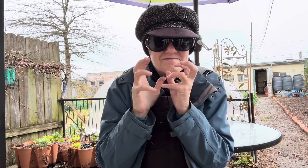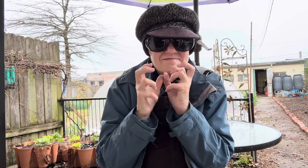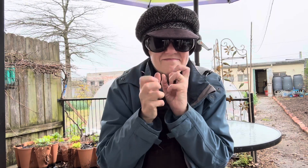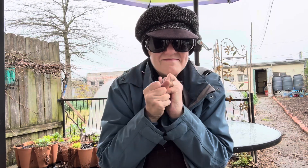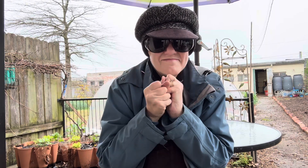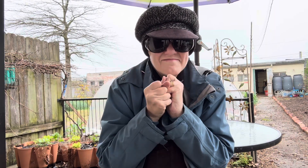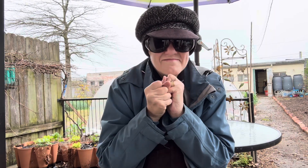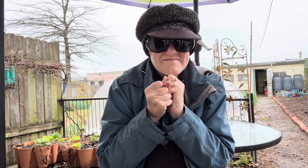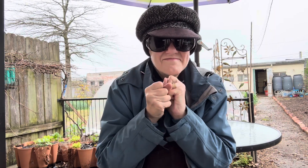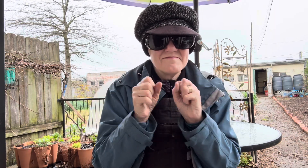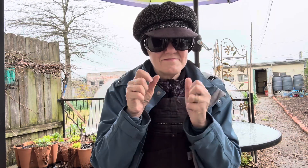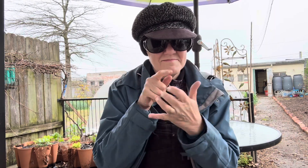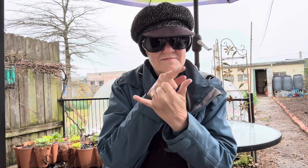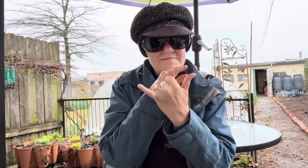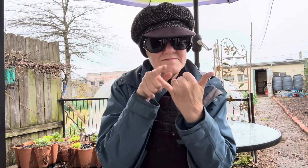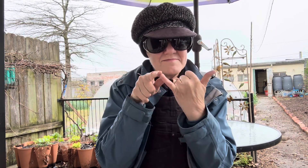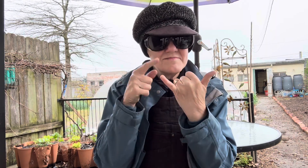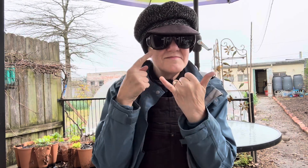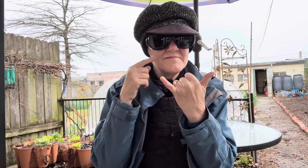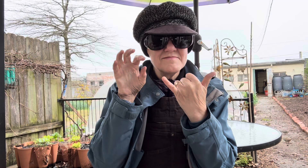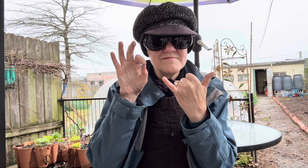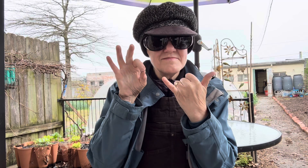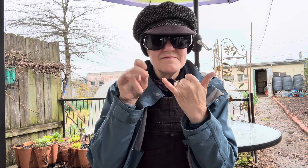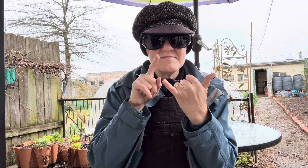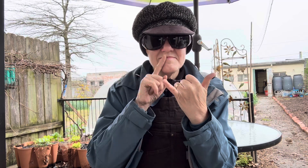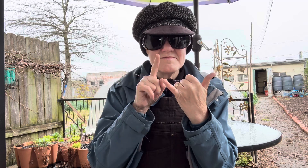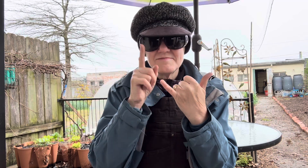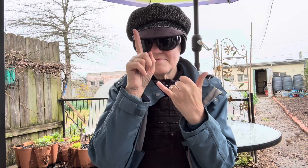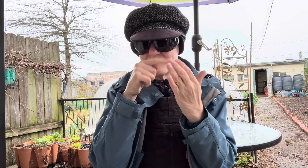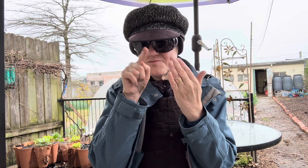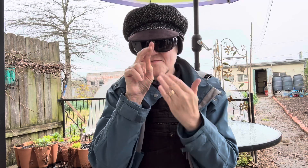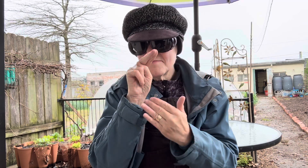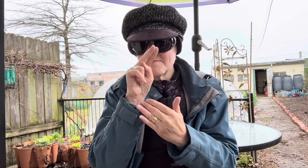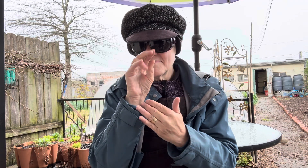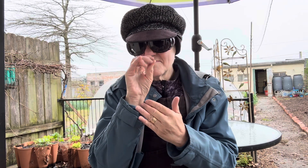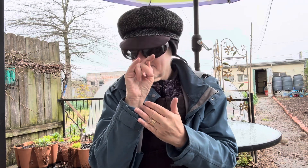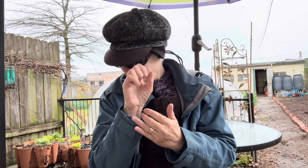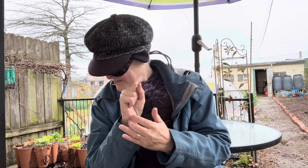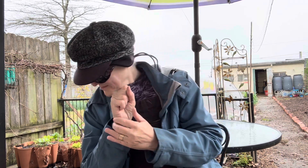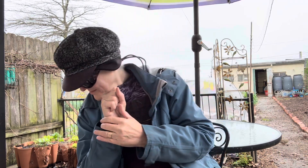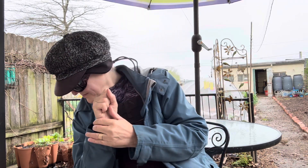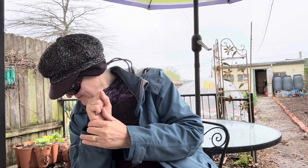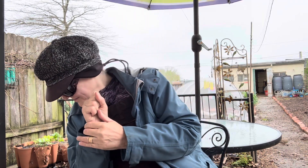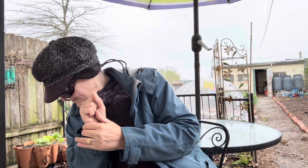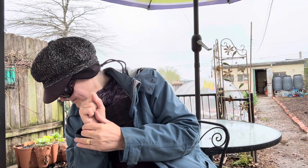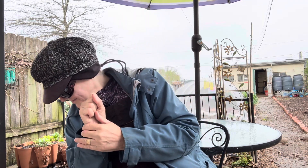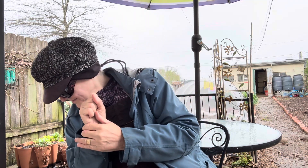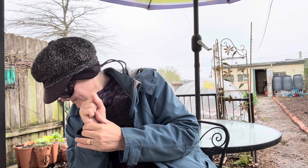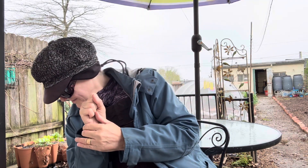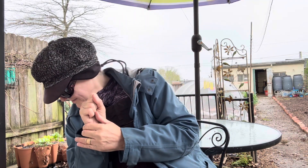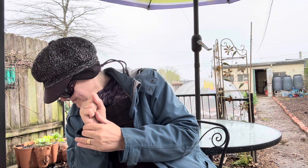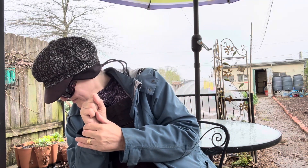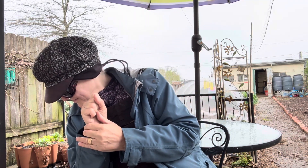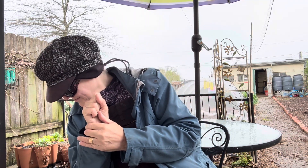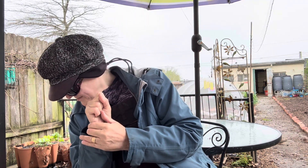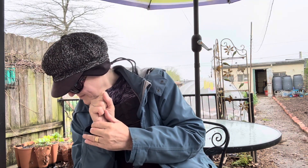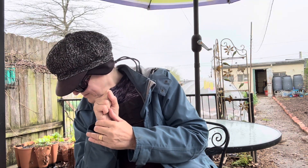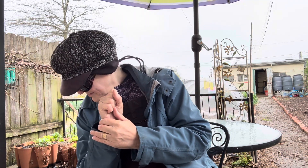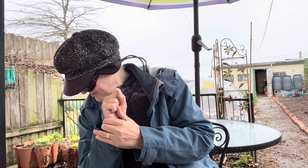properly. 40, they're too crowded. And for peppers, hang on, let me check my notes. You want to space your